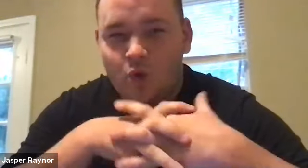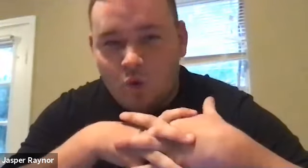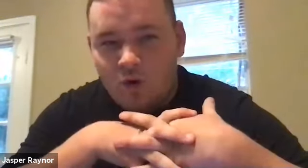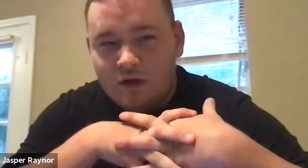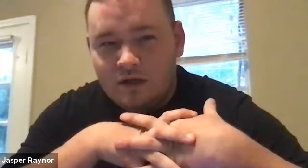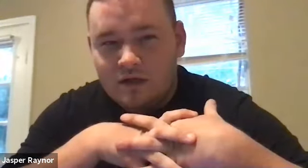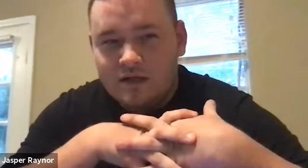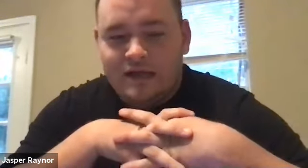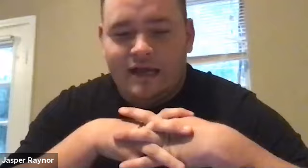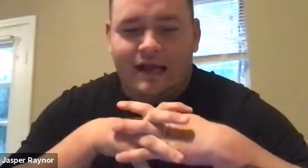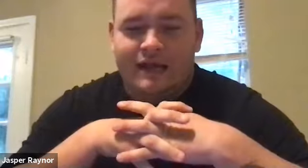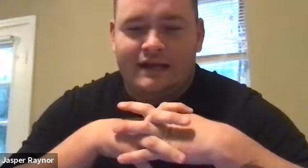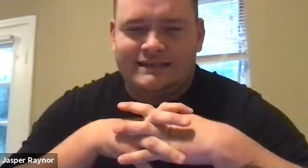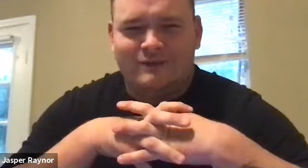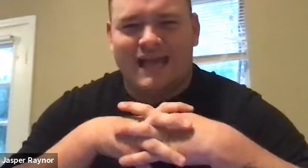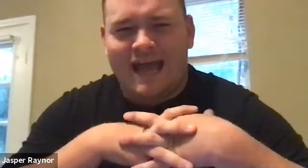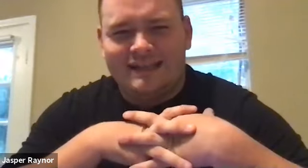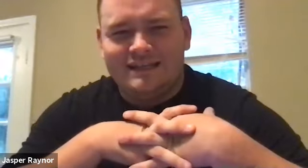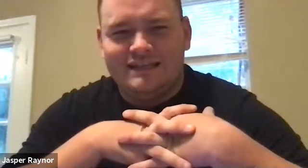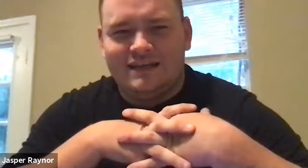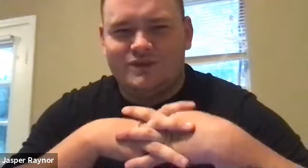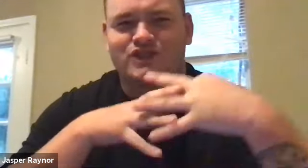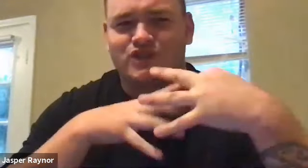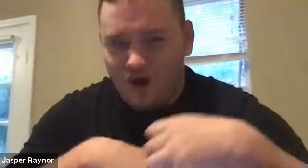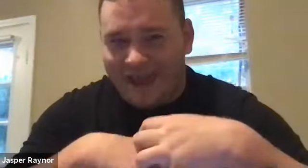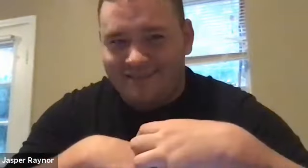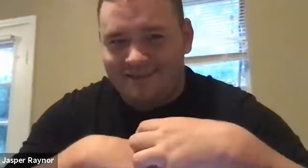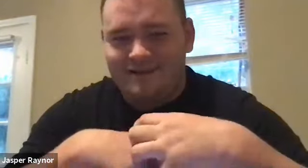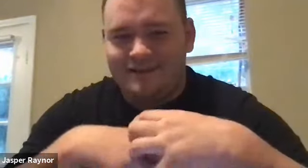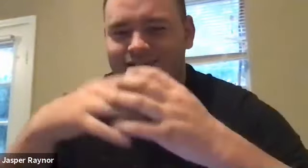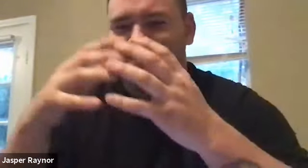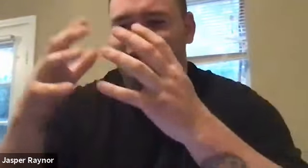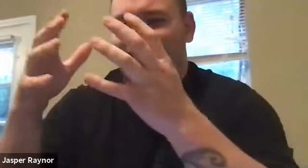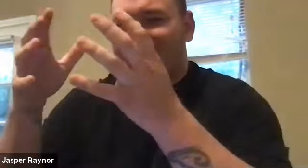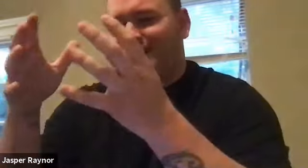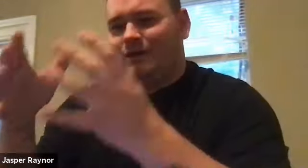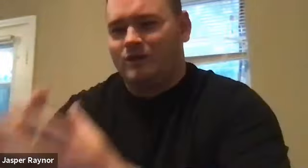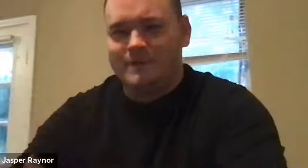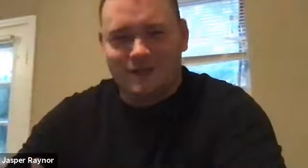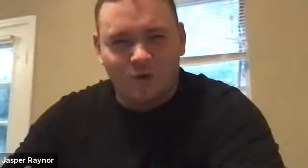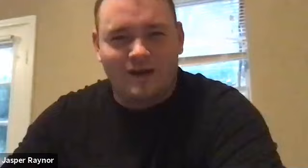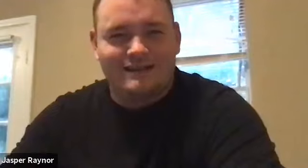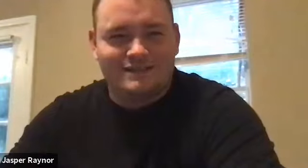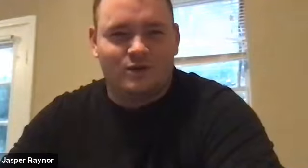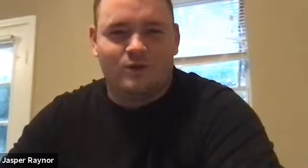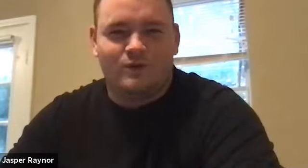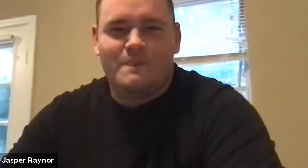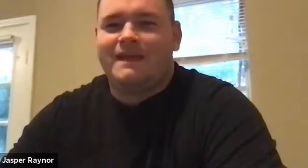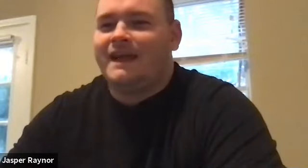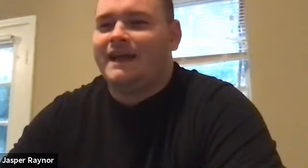cool. And because I was an athlete, I was a star athlete, and I wanted to be the cool kid at this school.